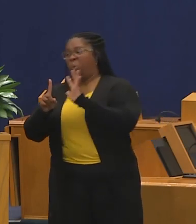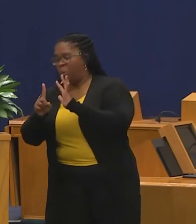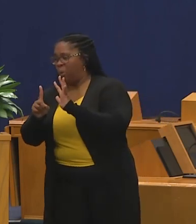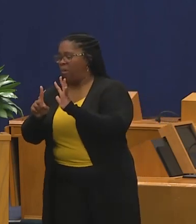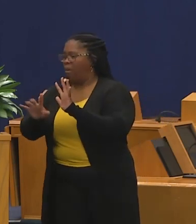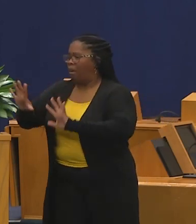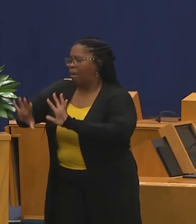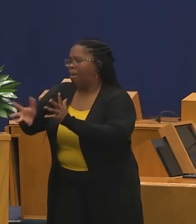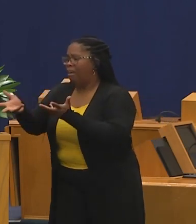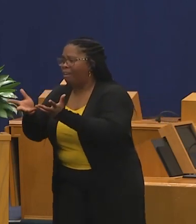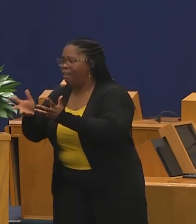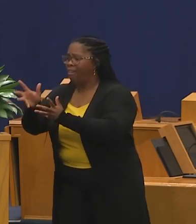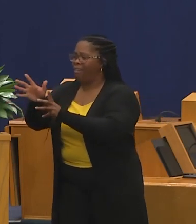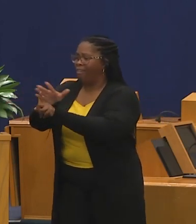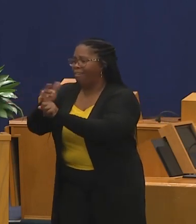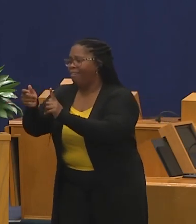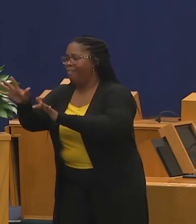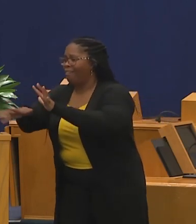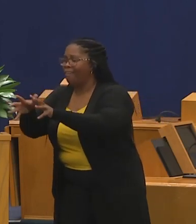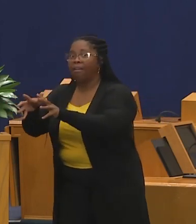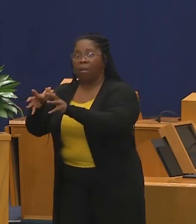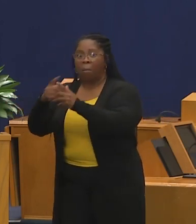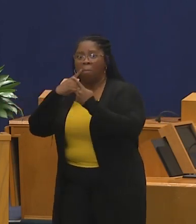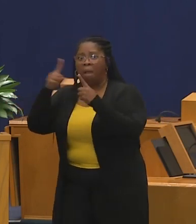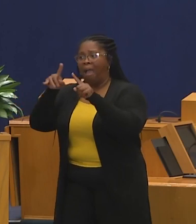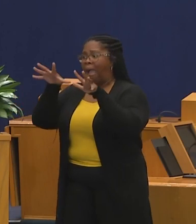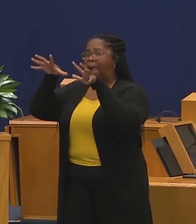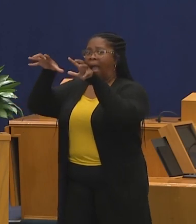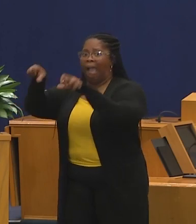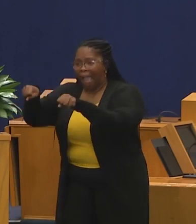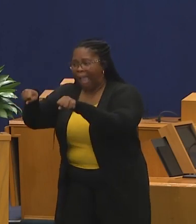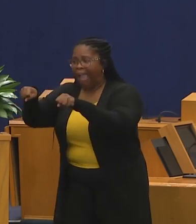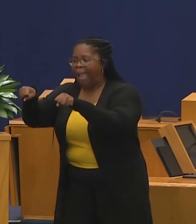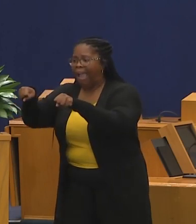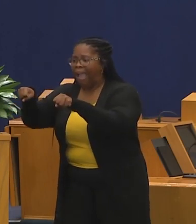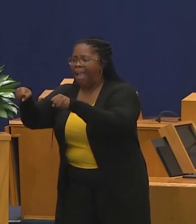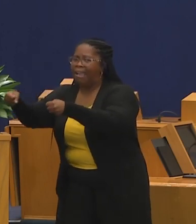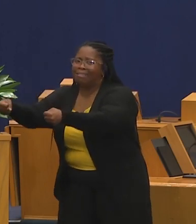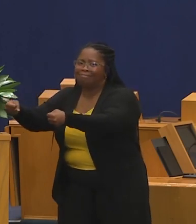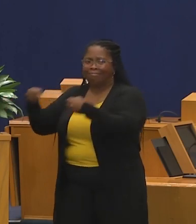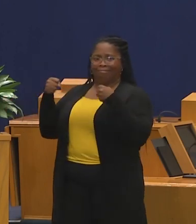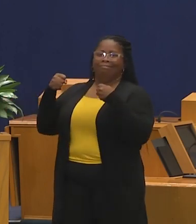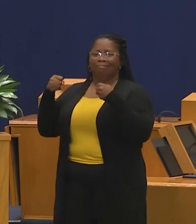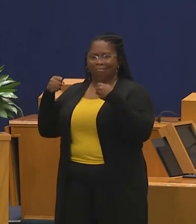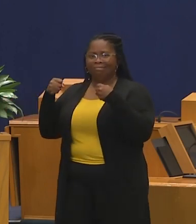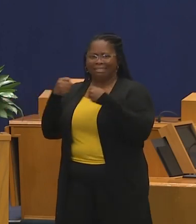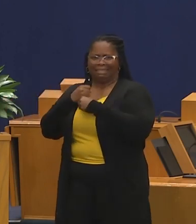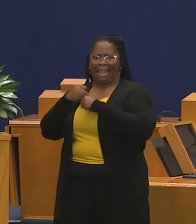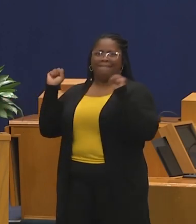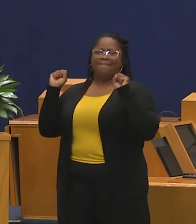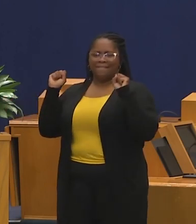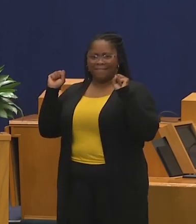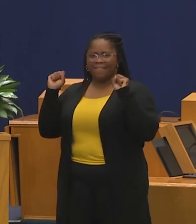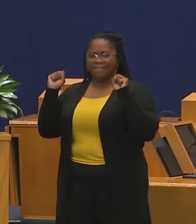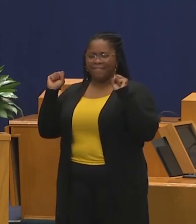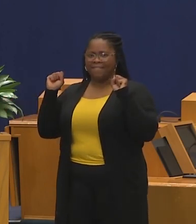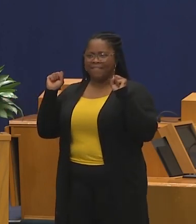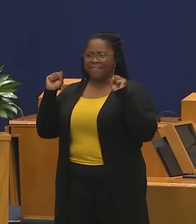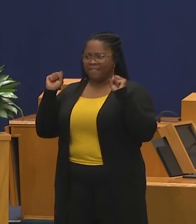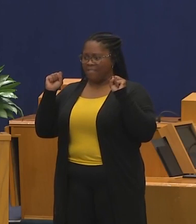finally get their hands on her and physically force her and push her back over to the safety, and then